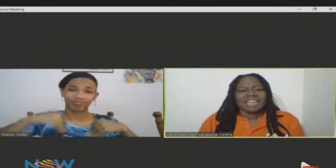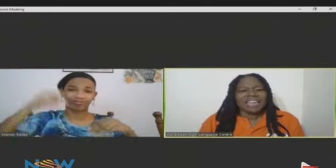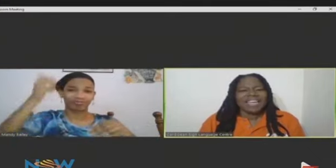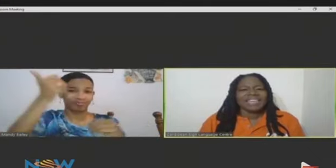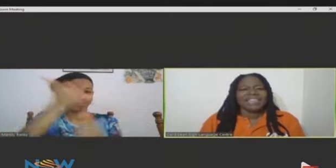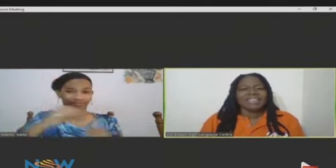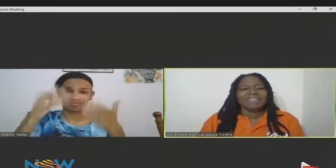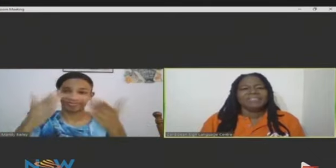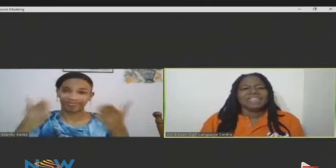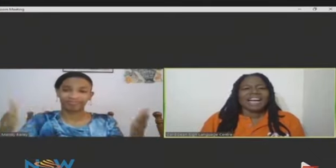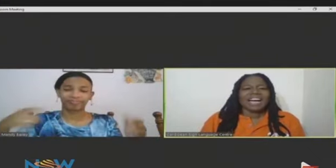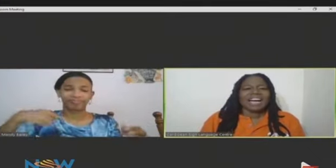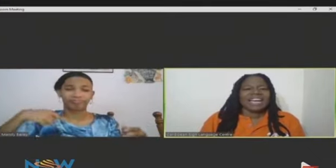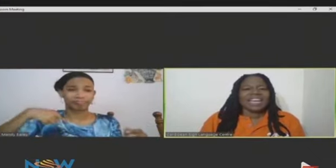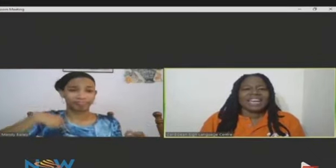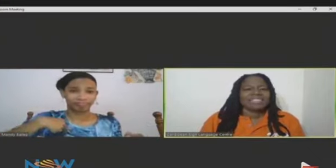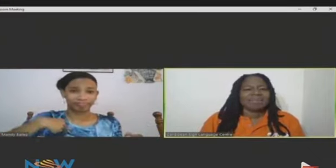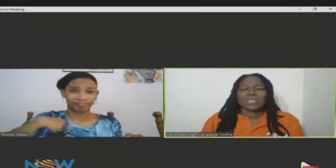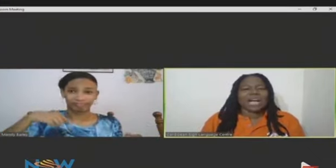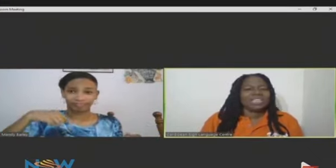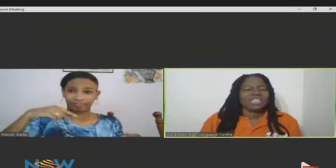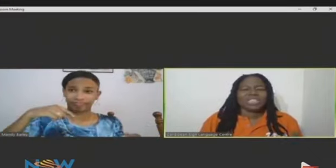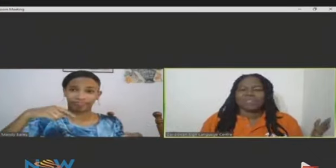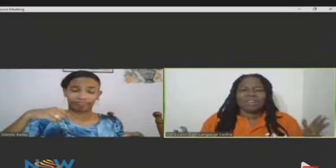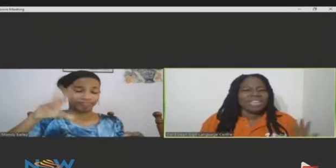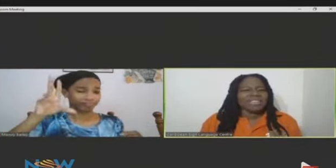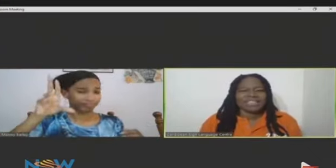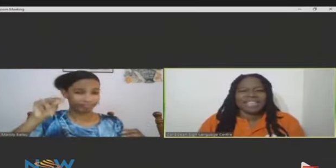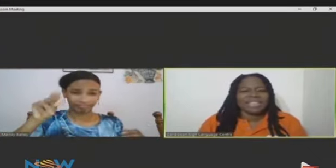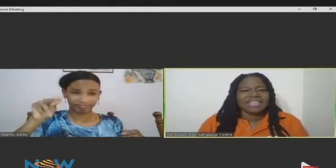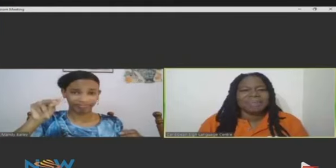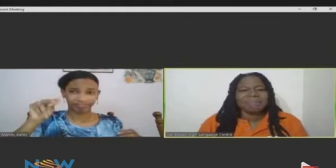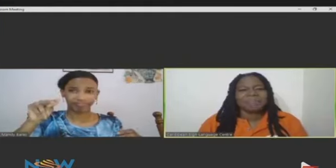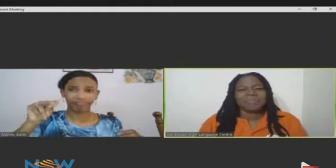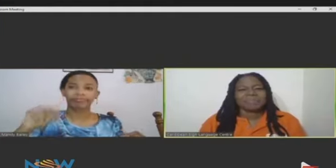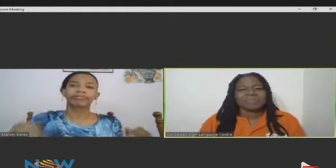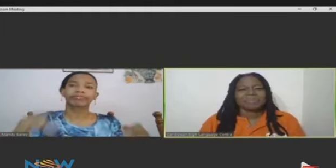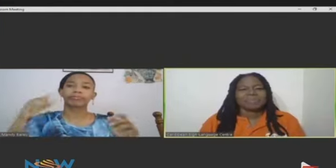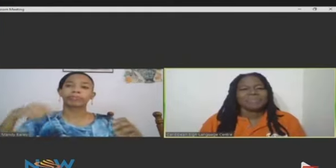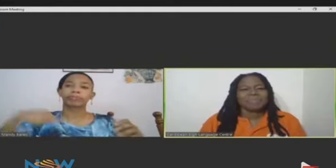I like, I accept challenges very easily.